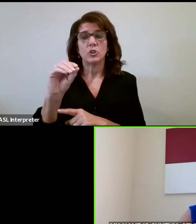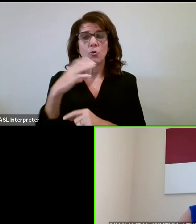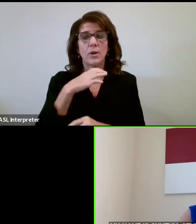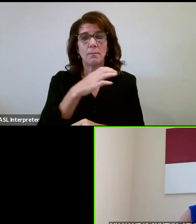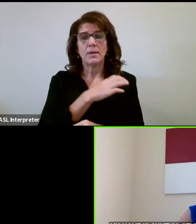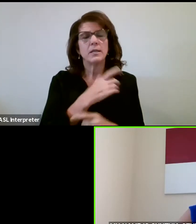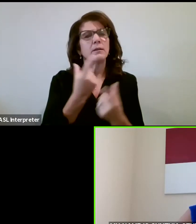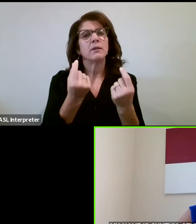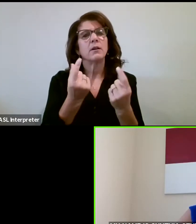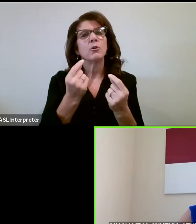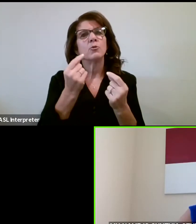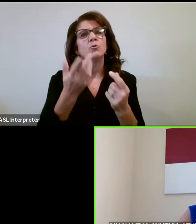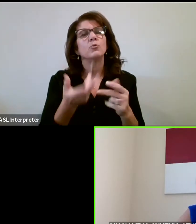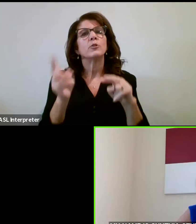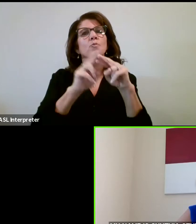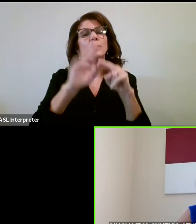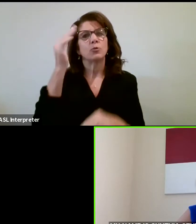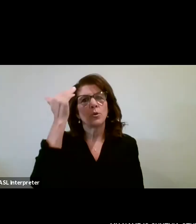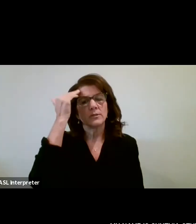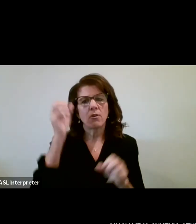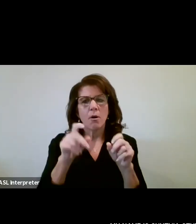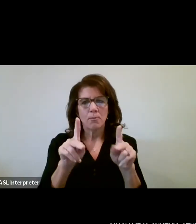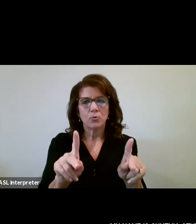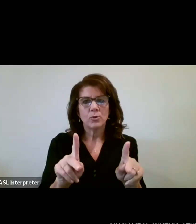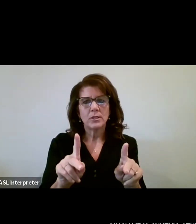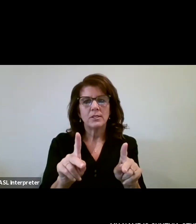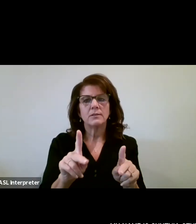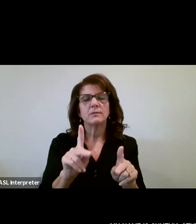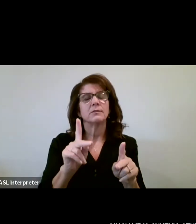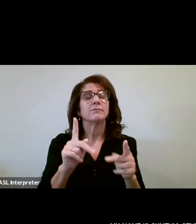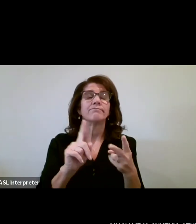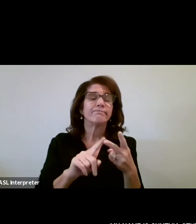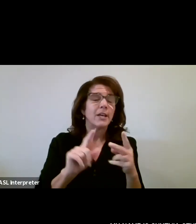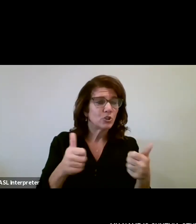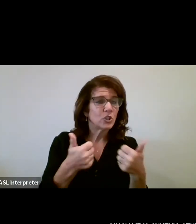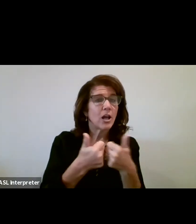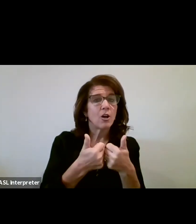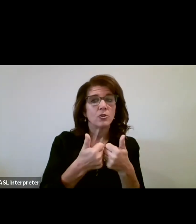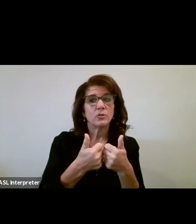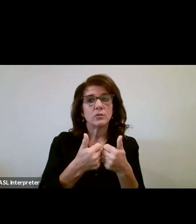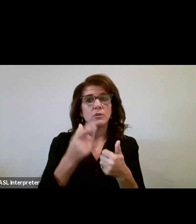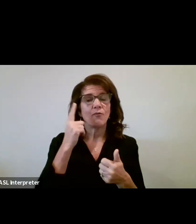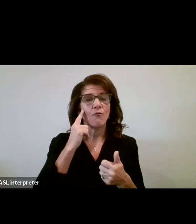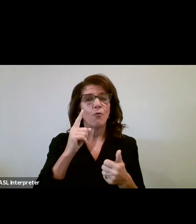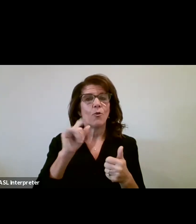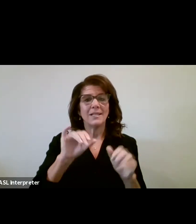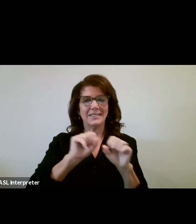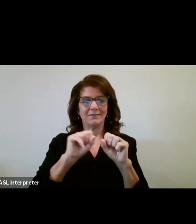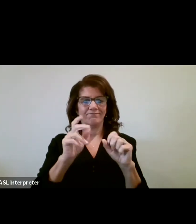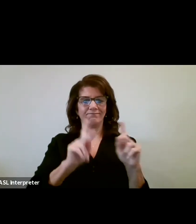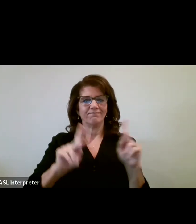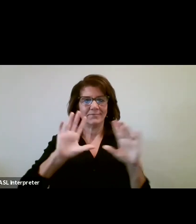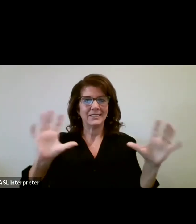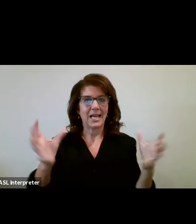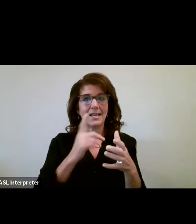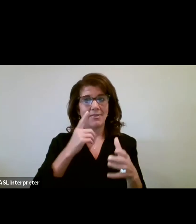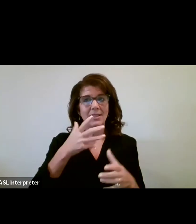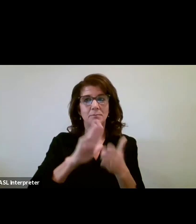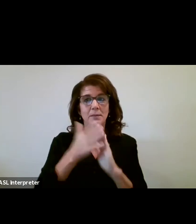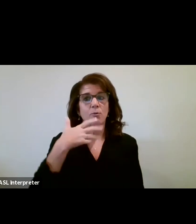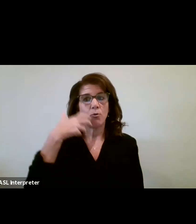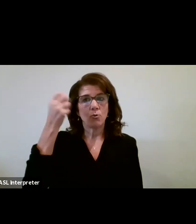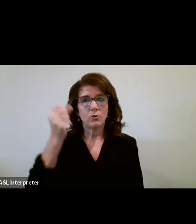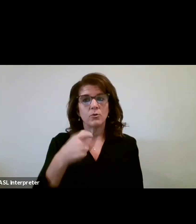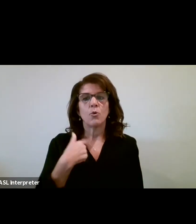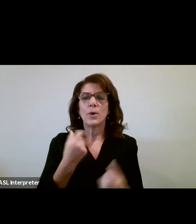Aging is to raise awareness of the opportunities and challenges of an aging society. We advocate within the